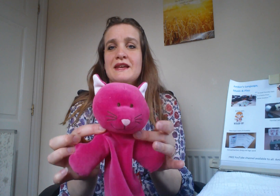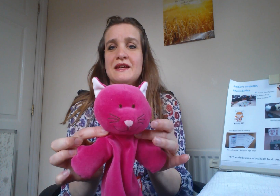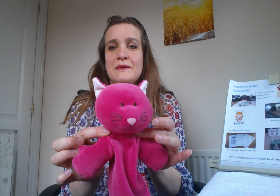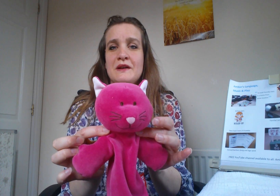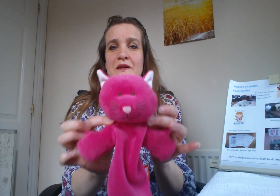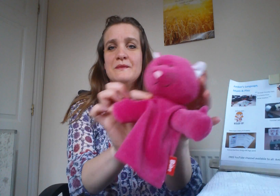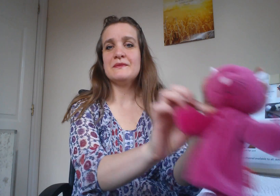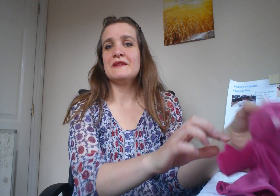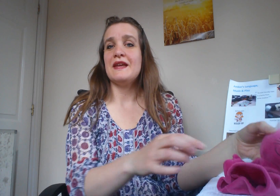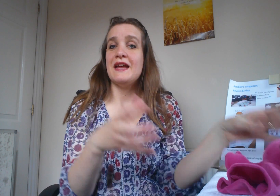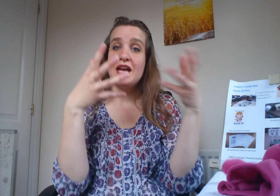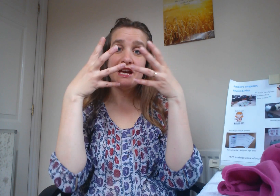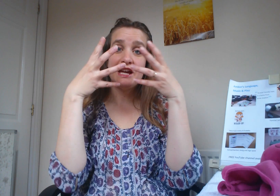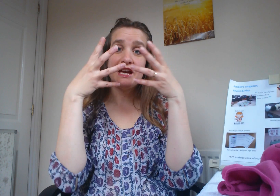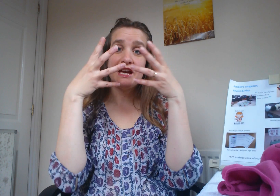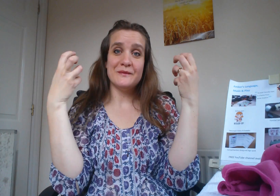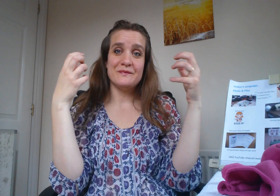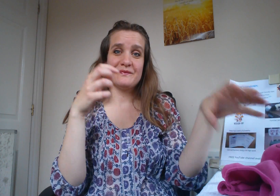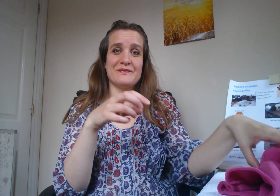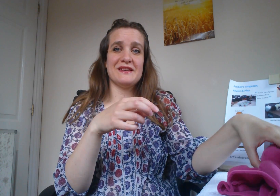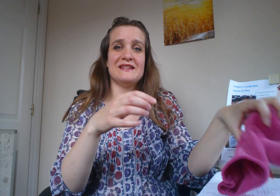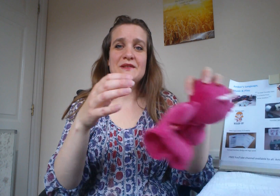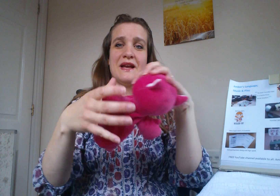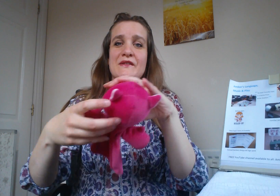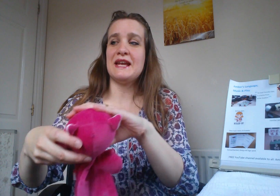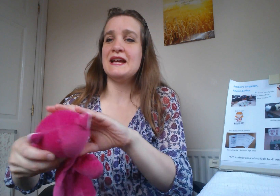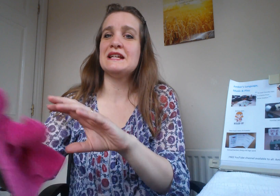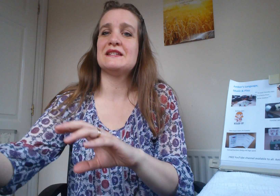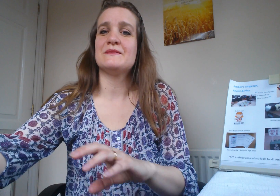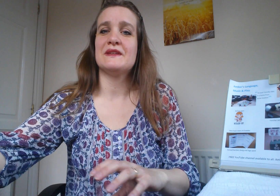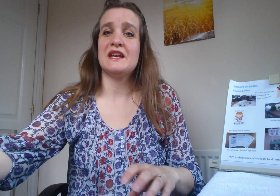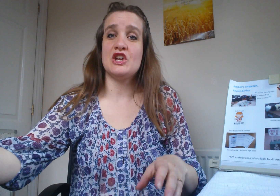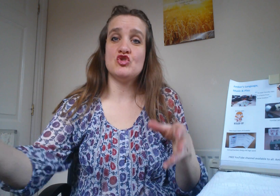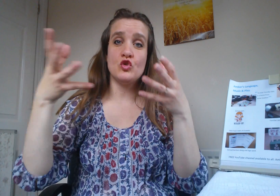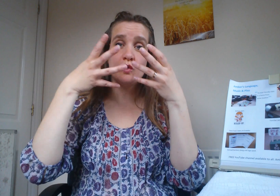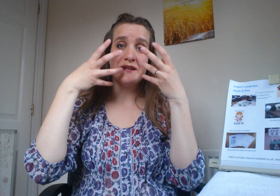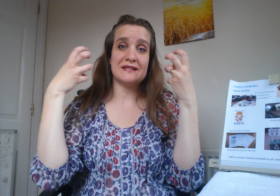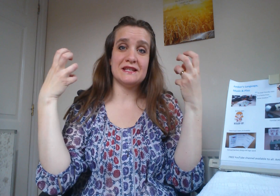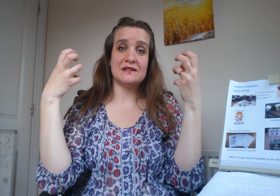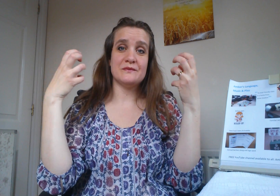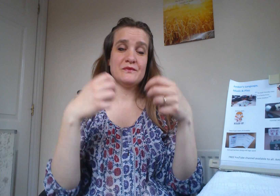there we are, un chat. So I have a cat. Now you draw the whiskers.